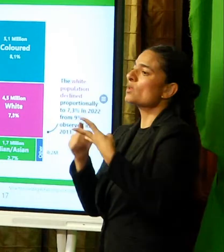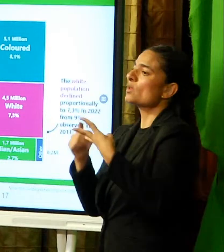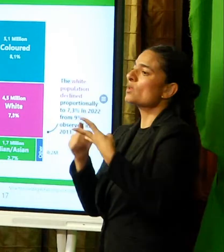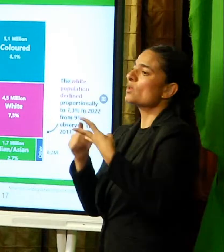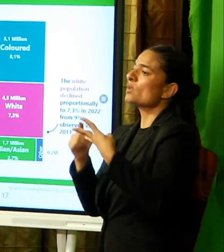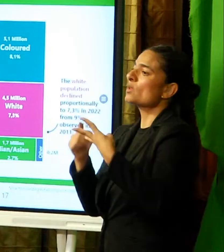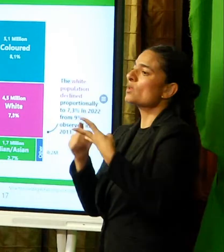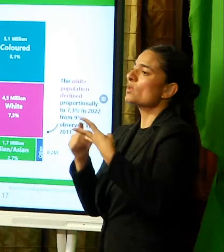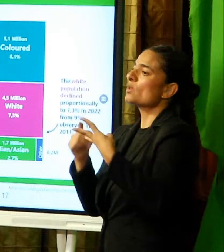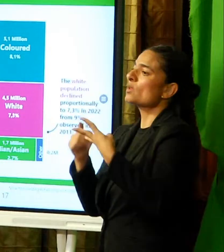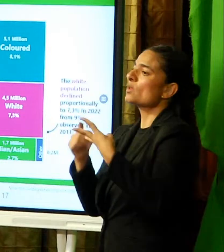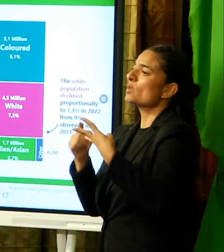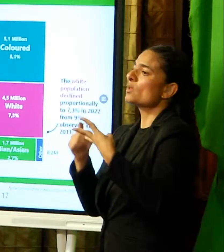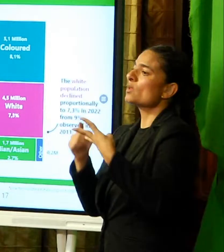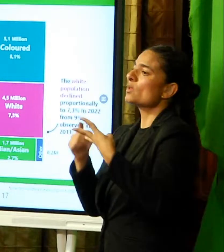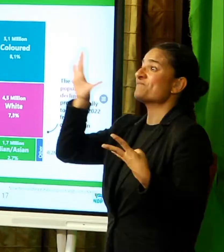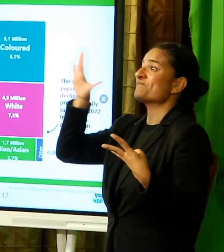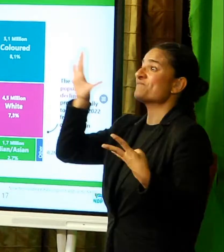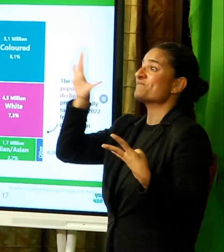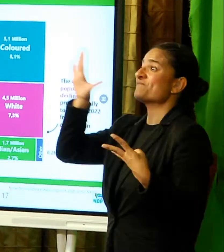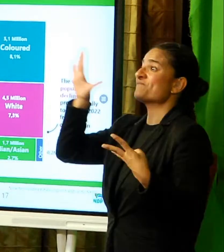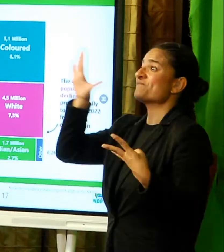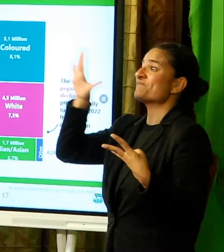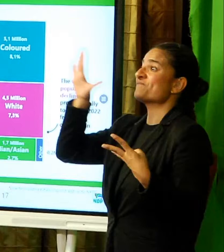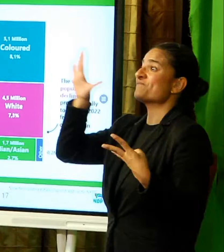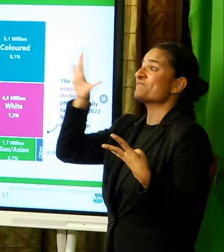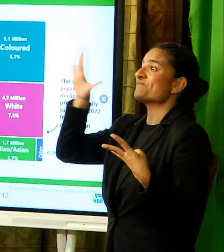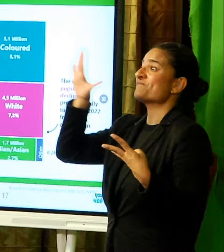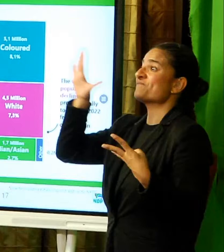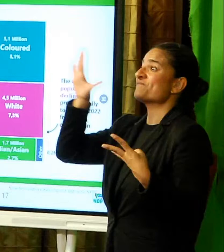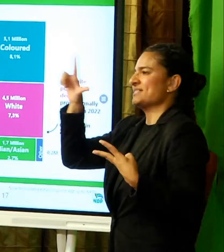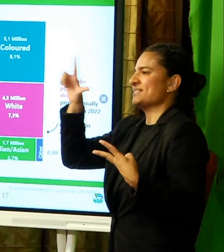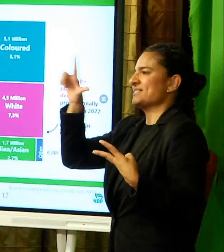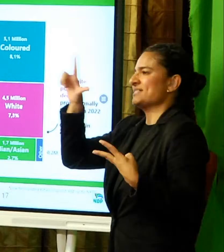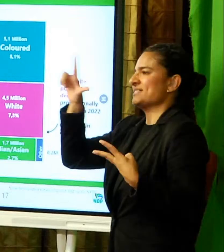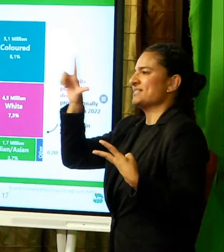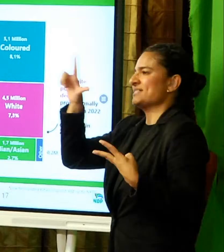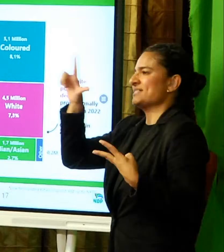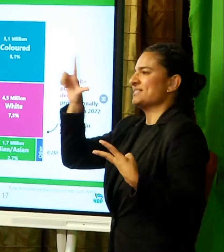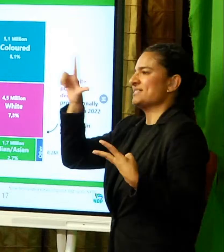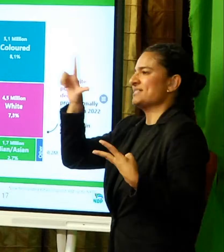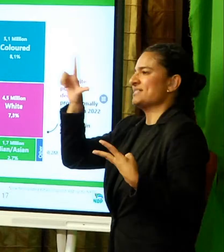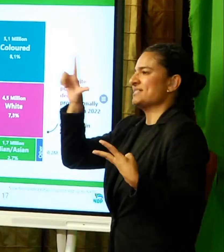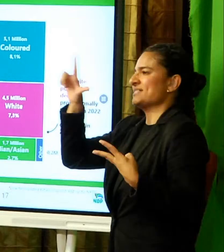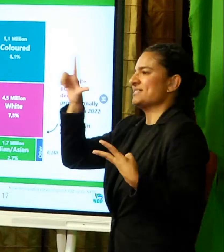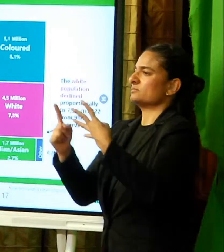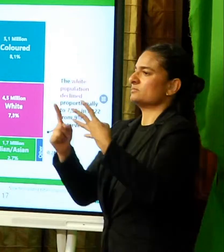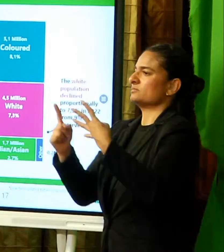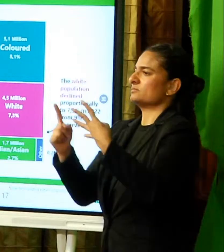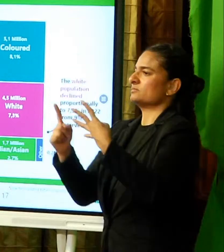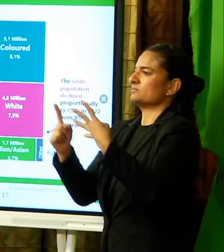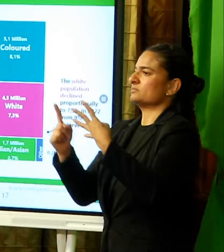for 7.3%. And the Indian Asians, 1.7 million, accounting for